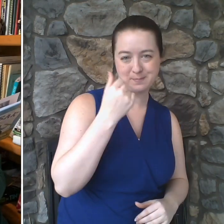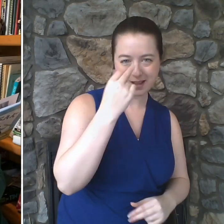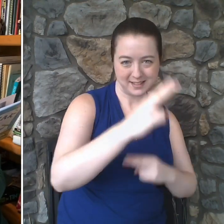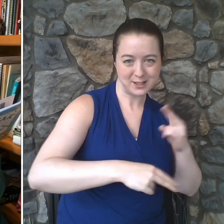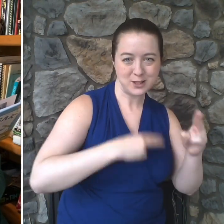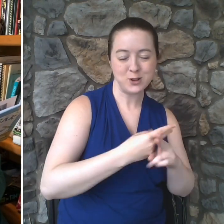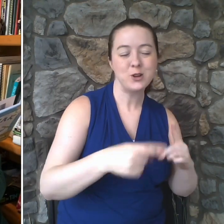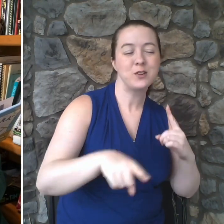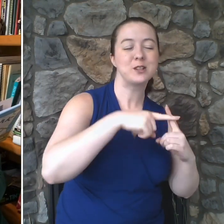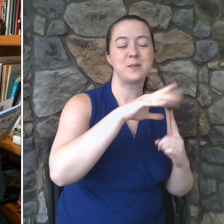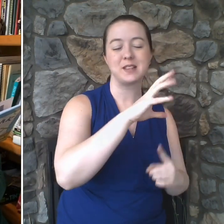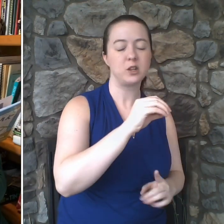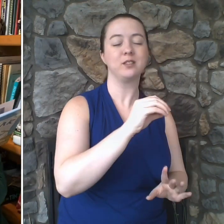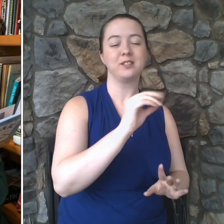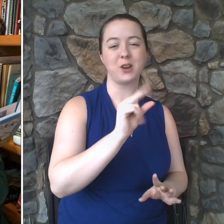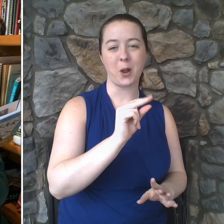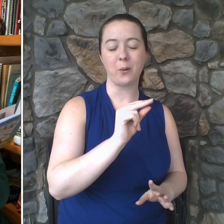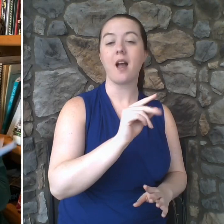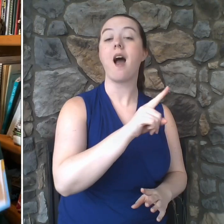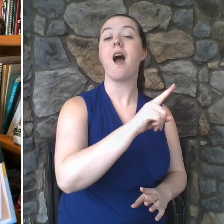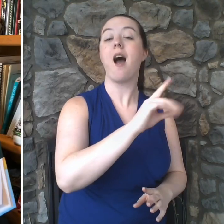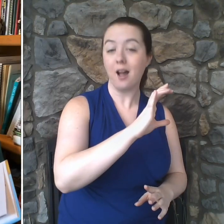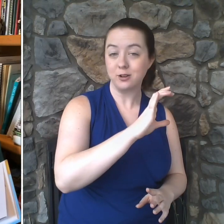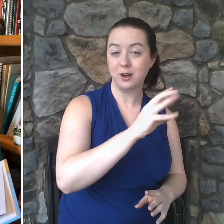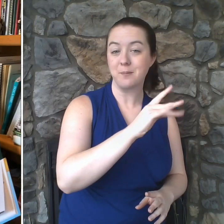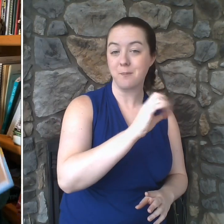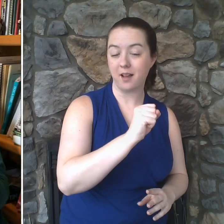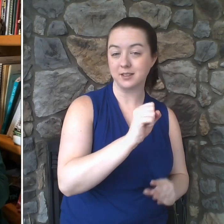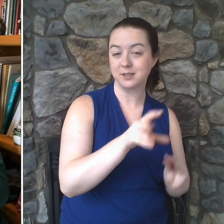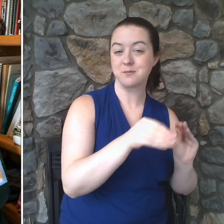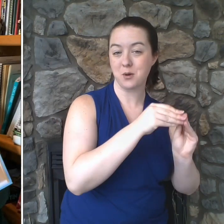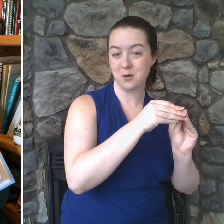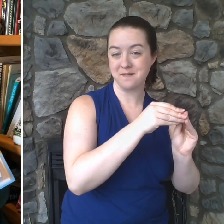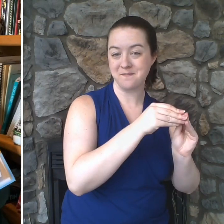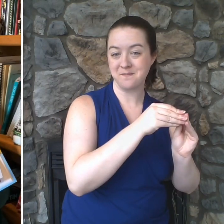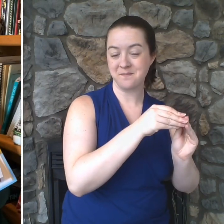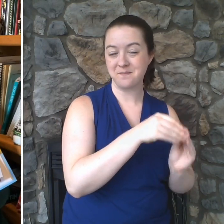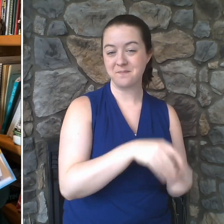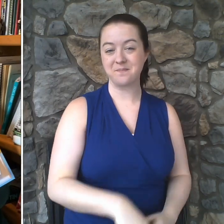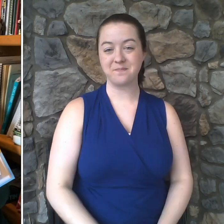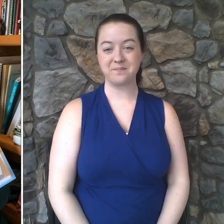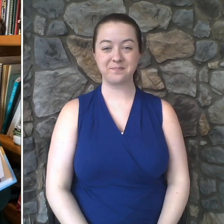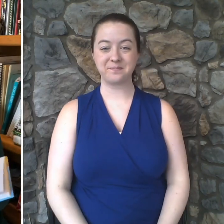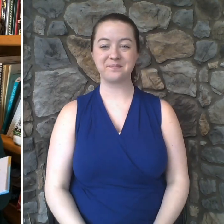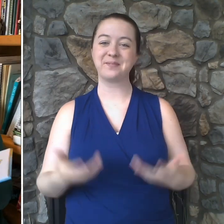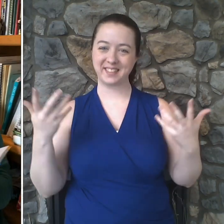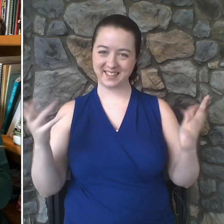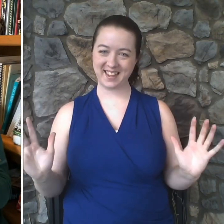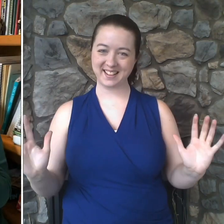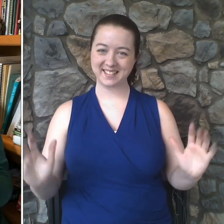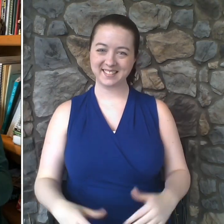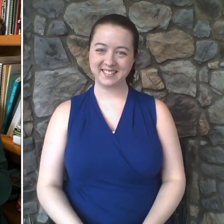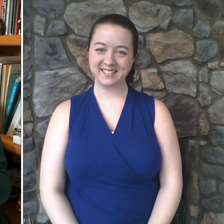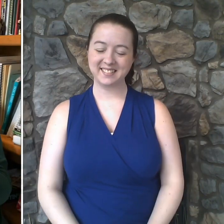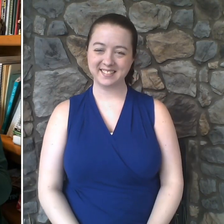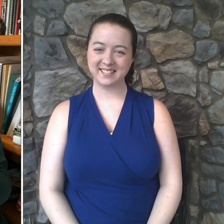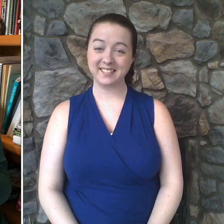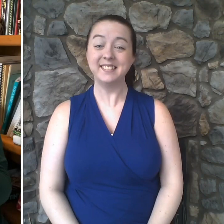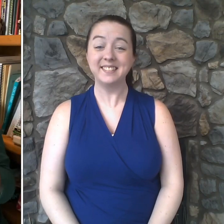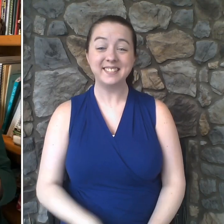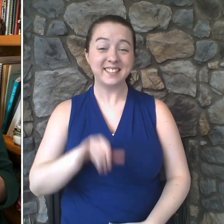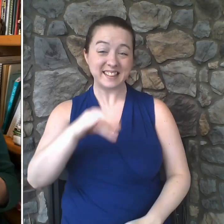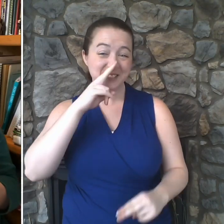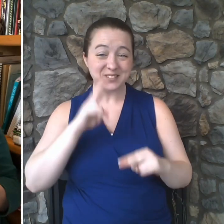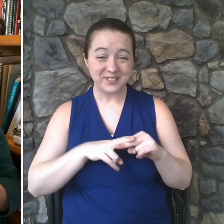the best in the universe, plus 50, no, 100 miles outside it. The end.